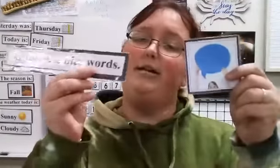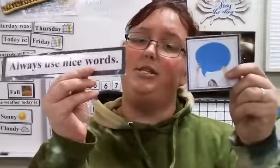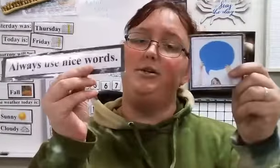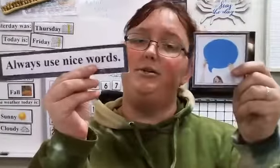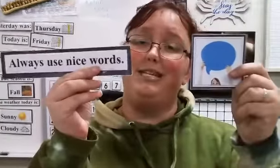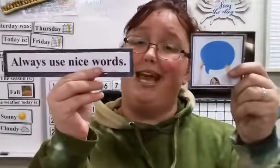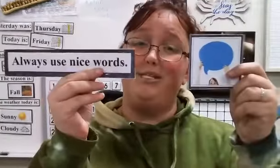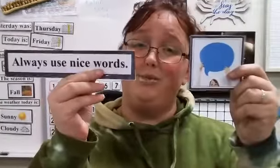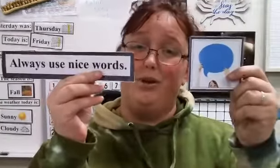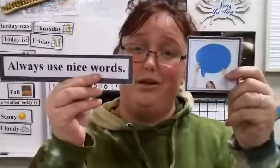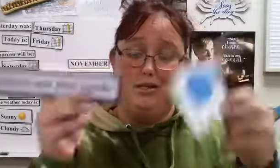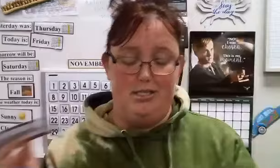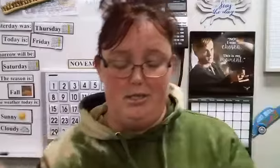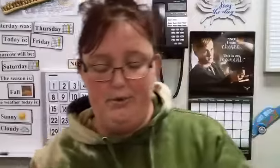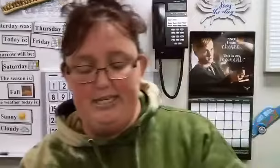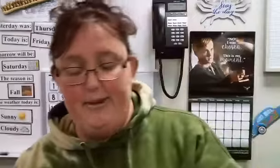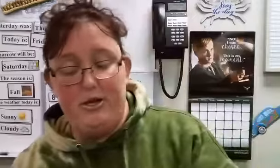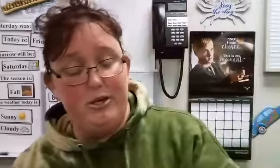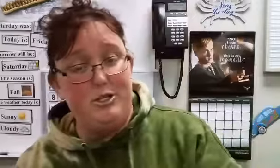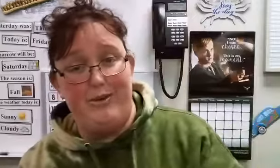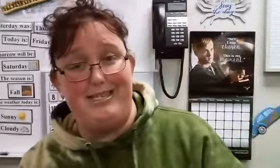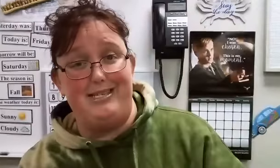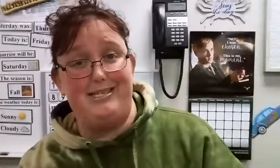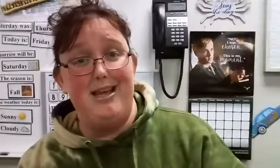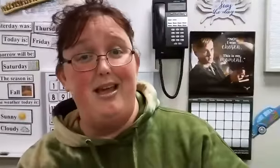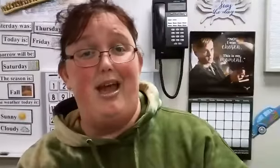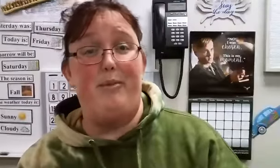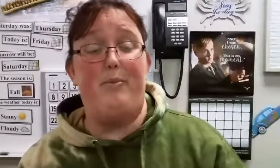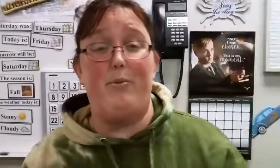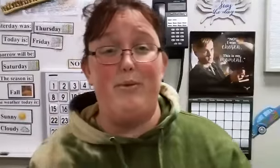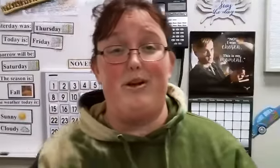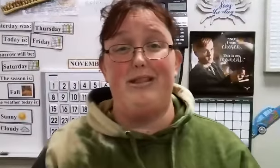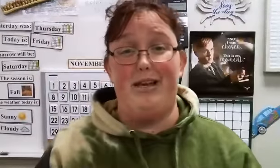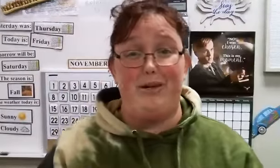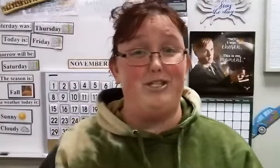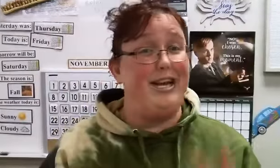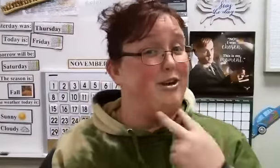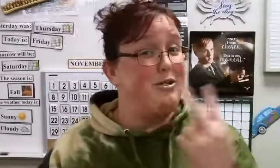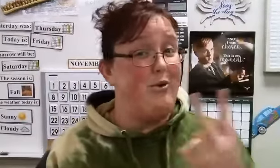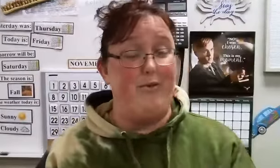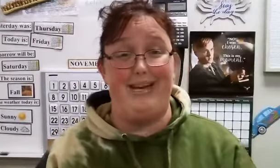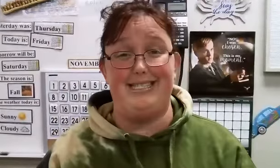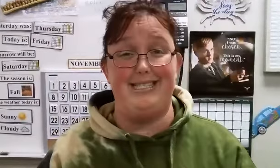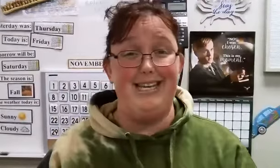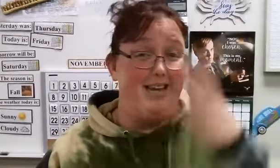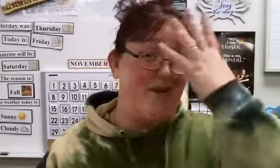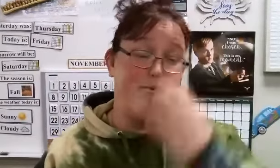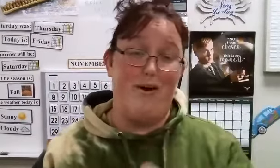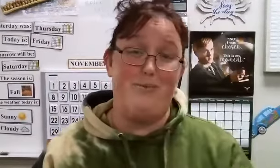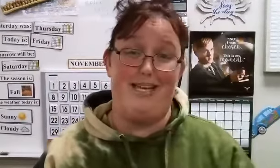Always use nice words. We need to make good choices and be appropriate with our language and our tone of voice, even if we're